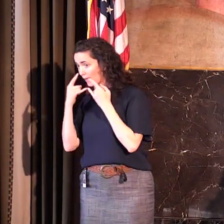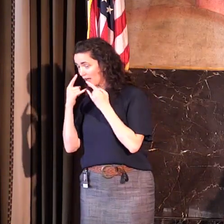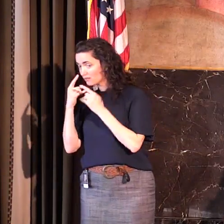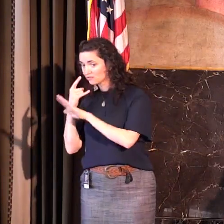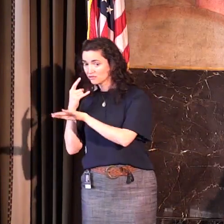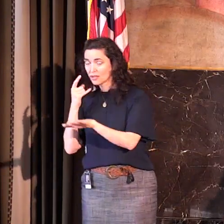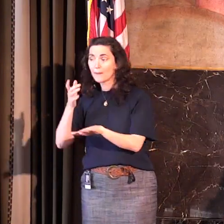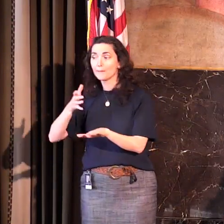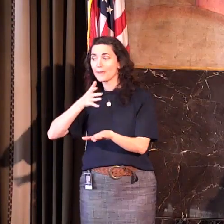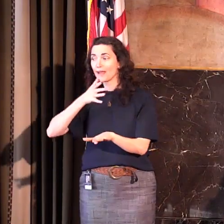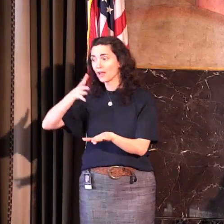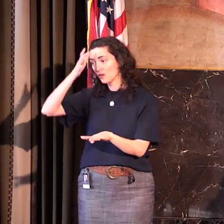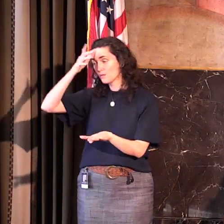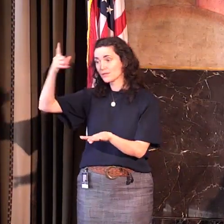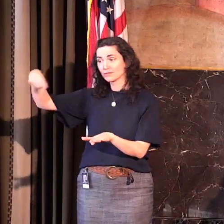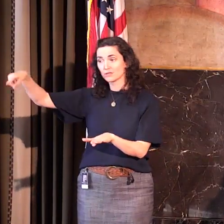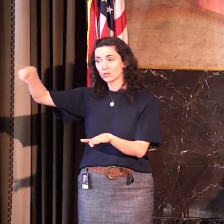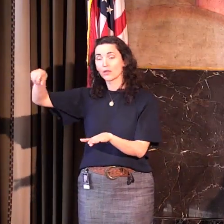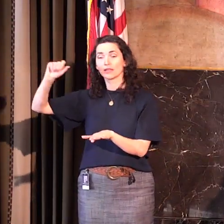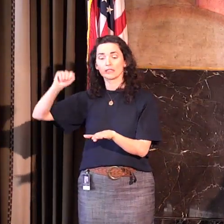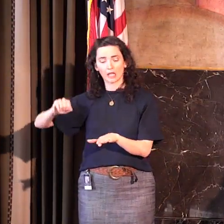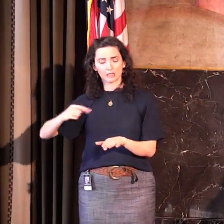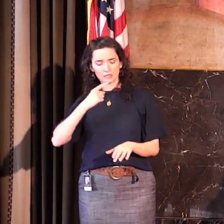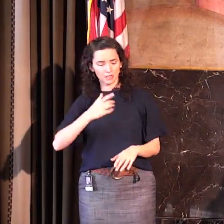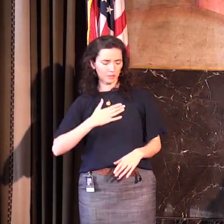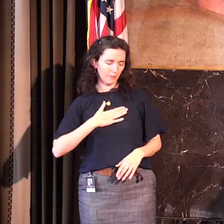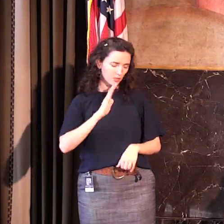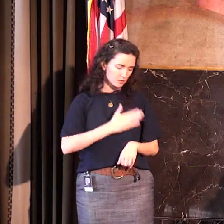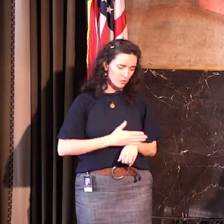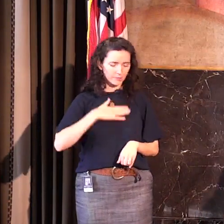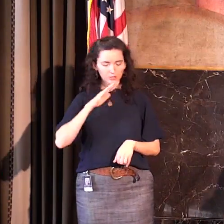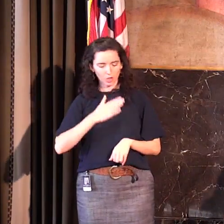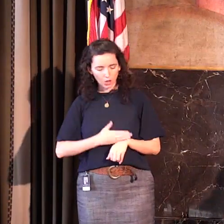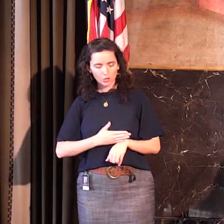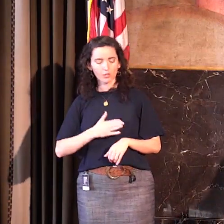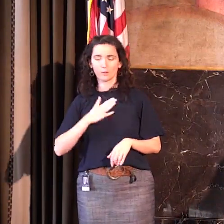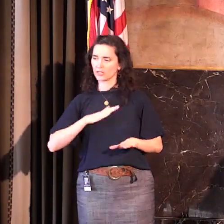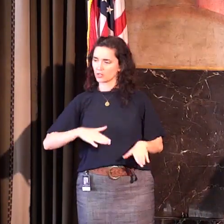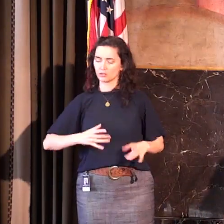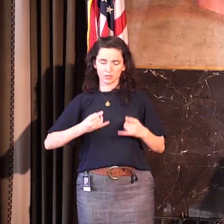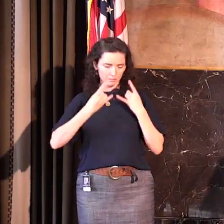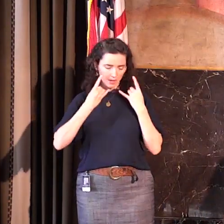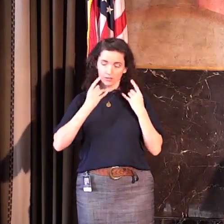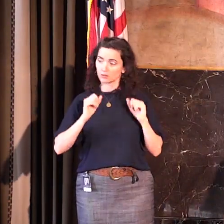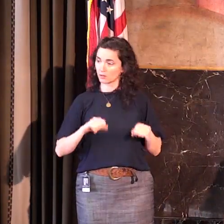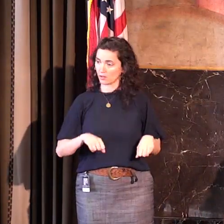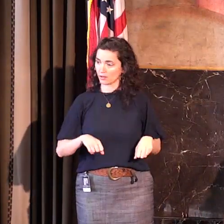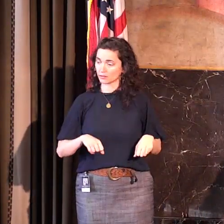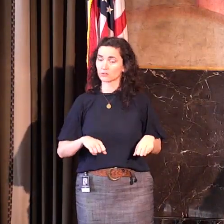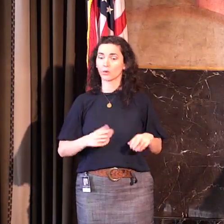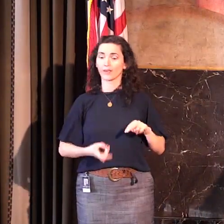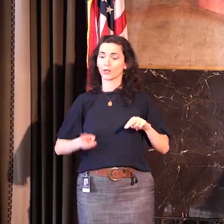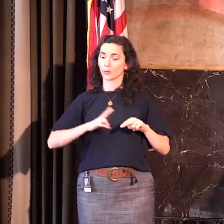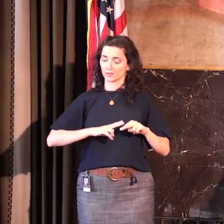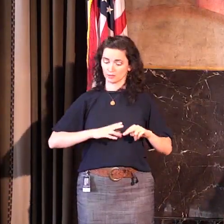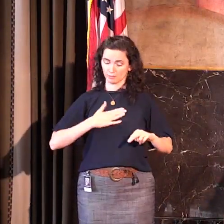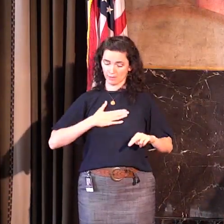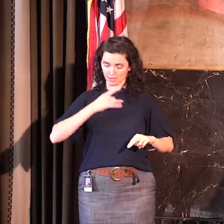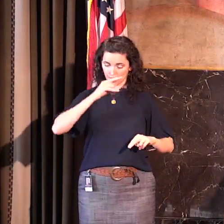parents certainly can have their children wear a mask so that there is the greatest protection available for their